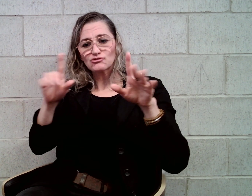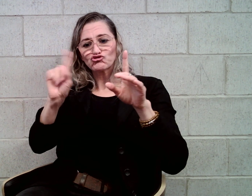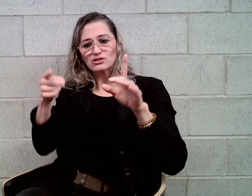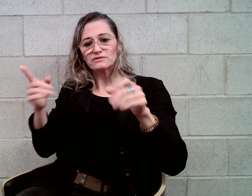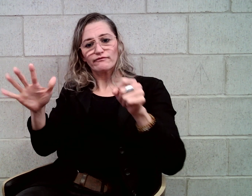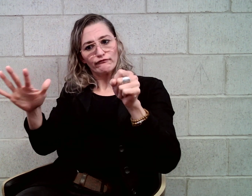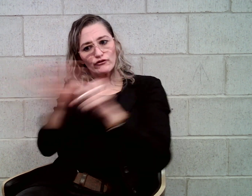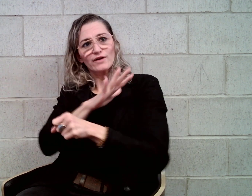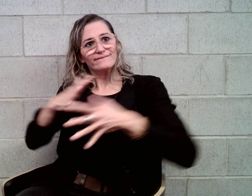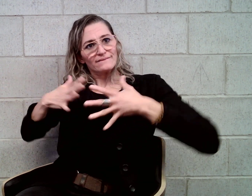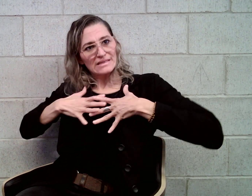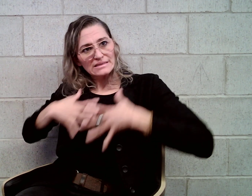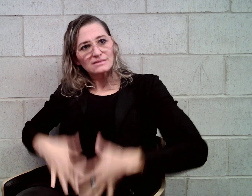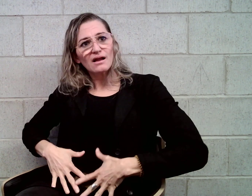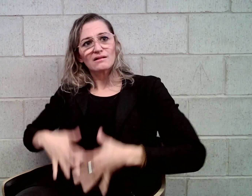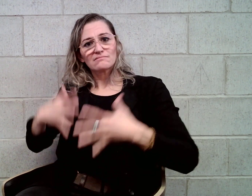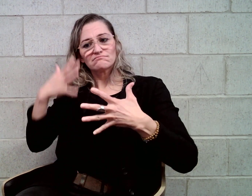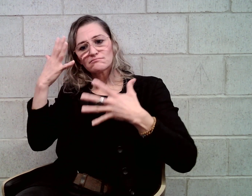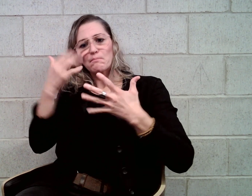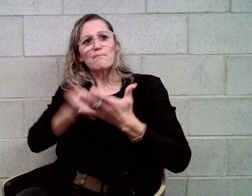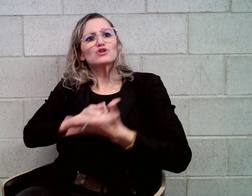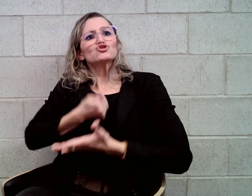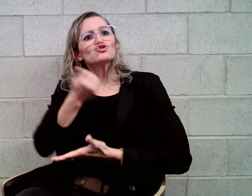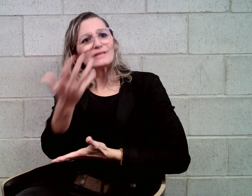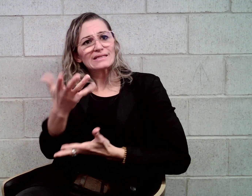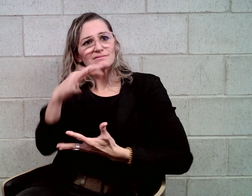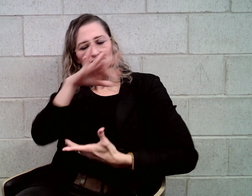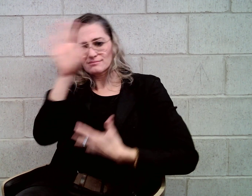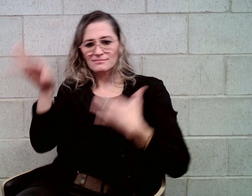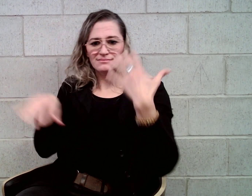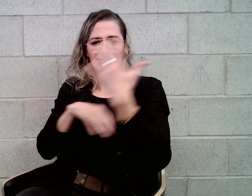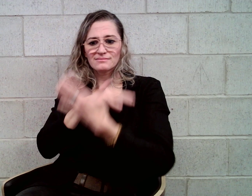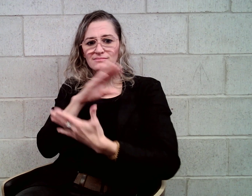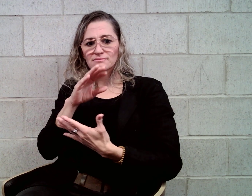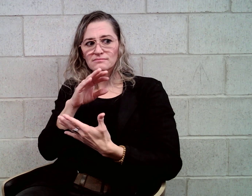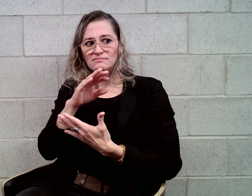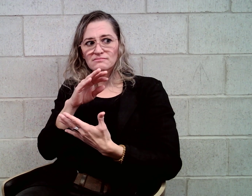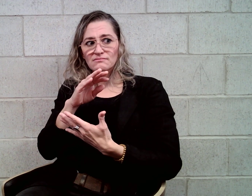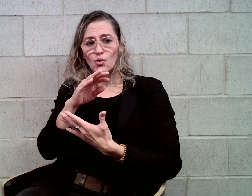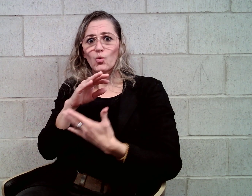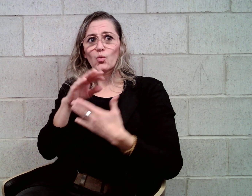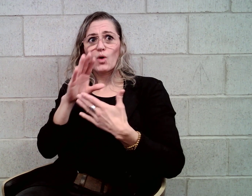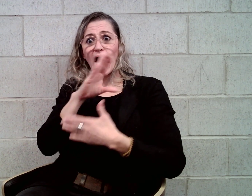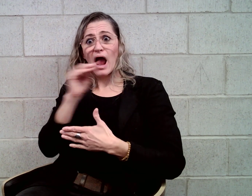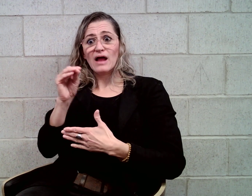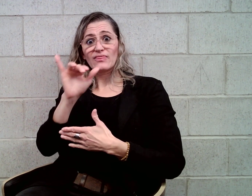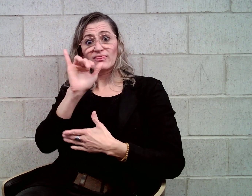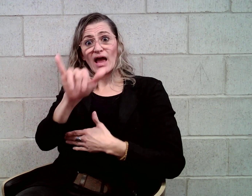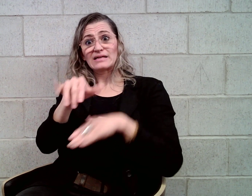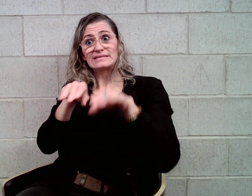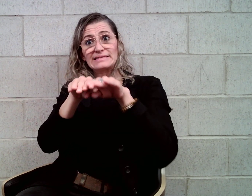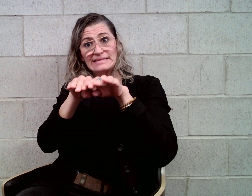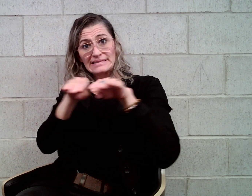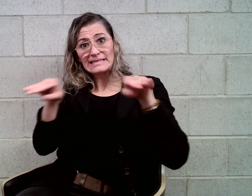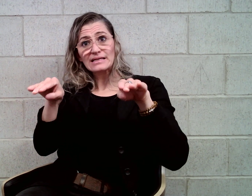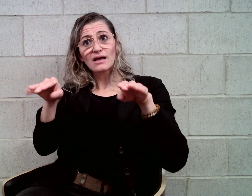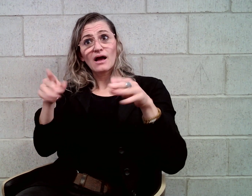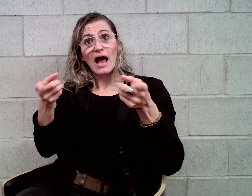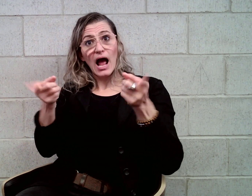But I thought, okay, take the challenge. This scene is going to be poetic and visual, not represented